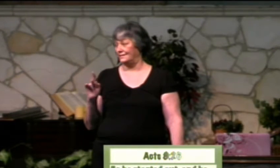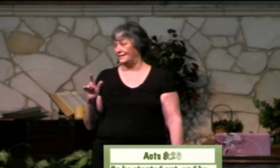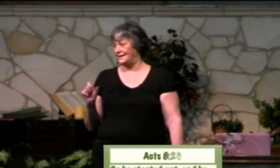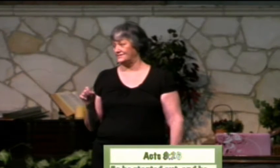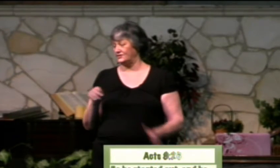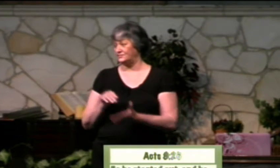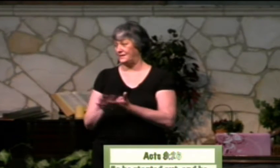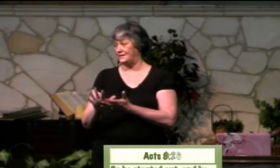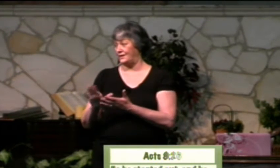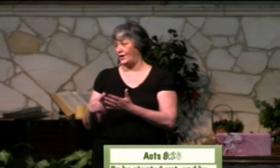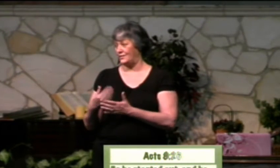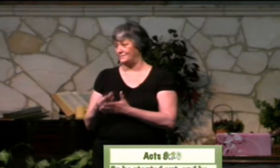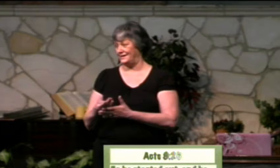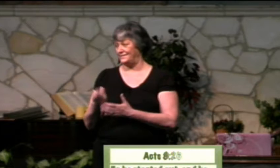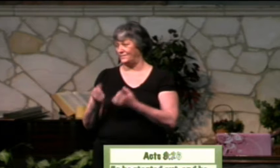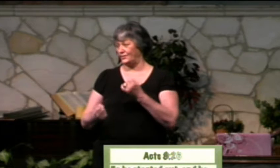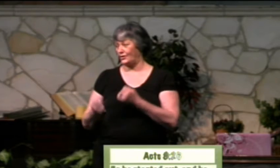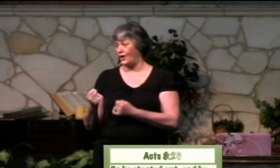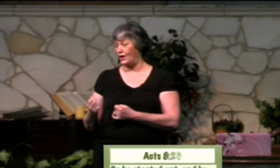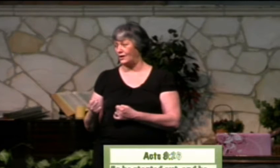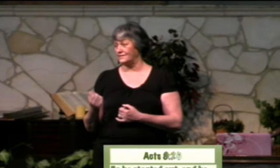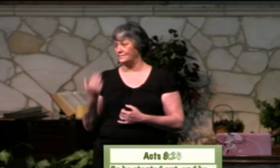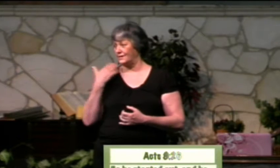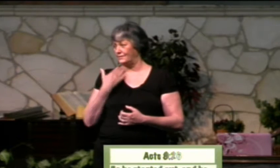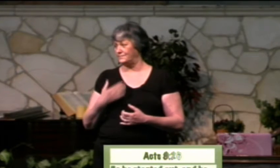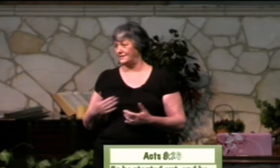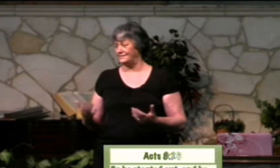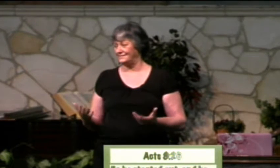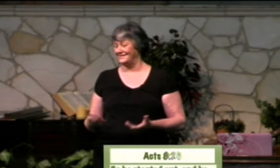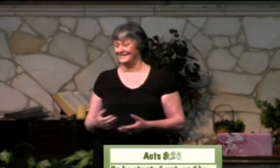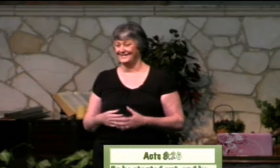Unless they're spending all their money for the car and they're broke,